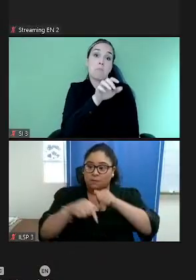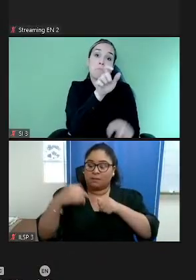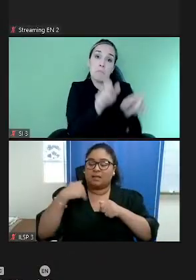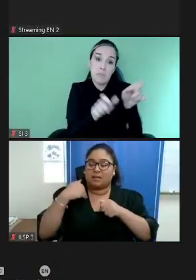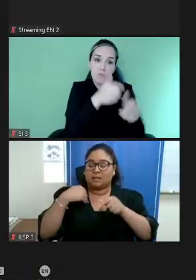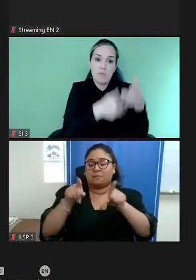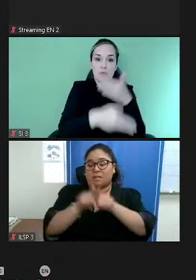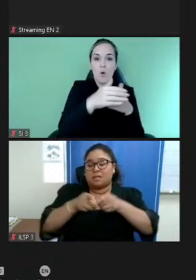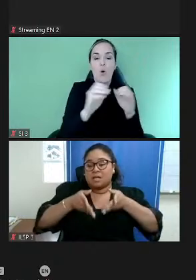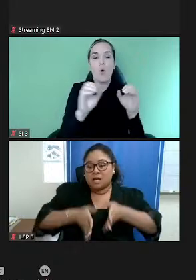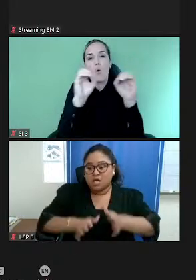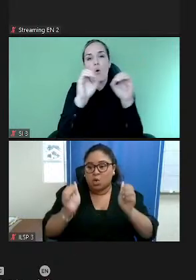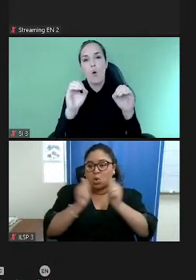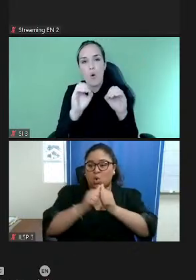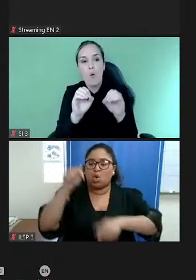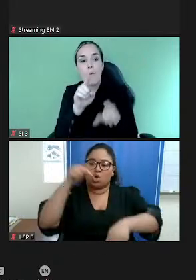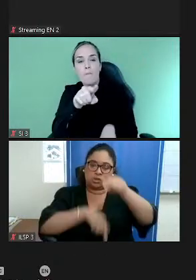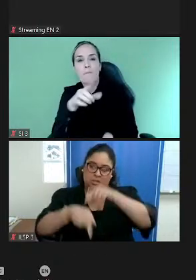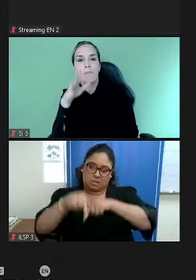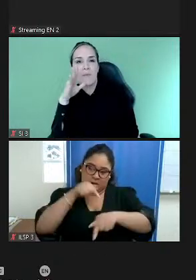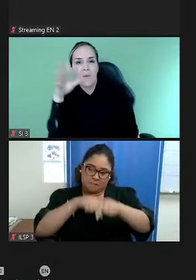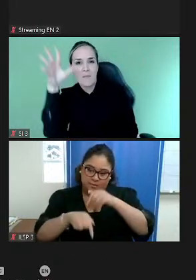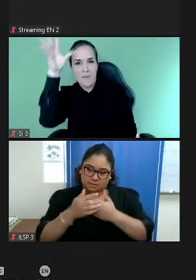children with disabilities